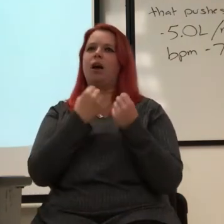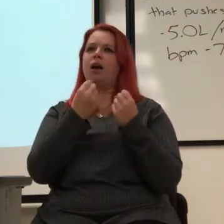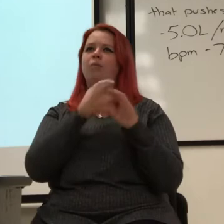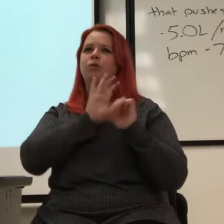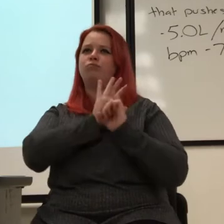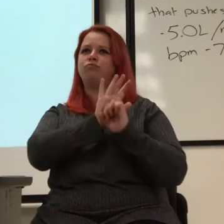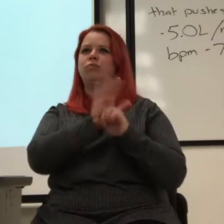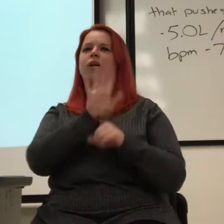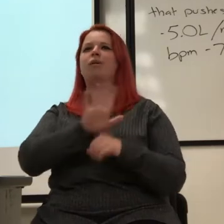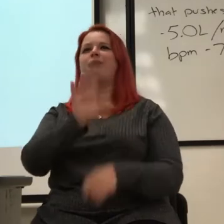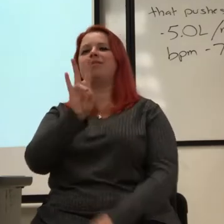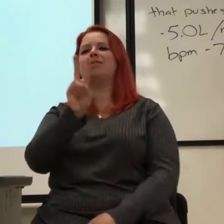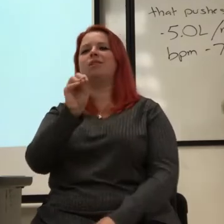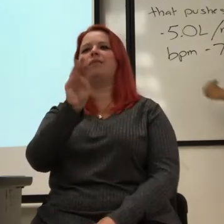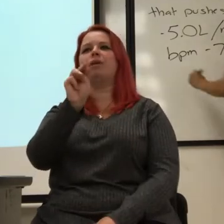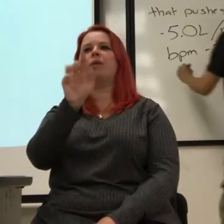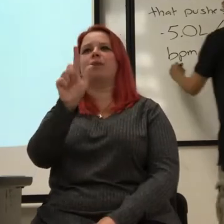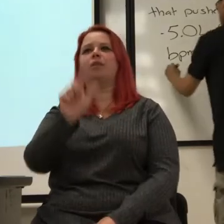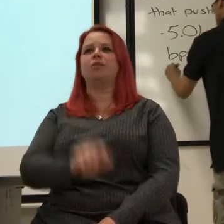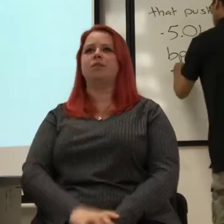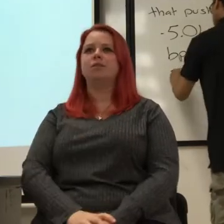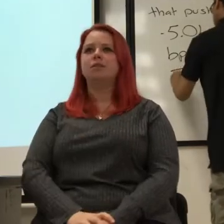70 mLs.